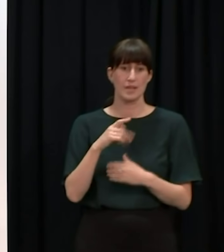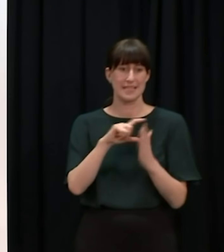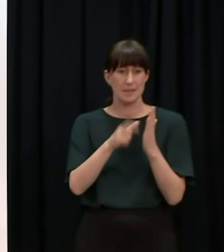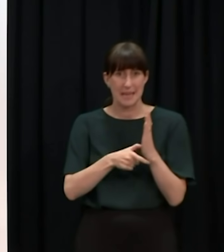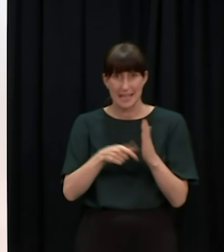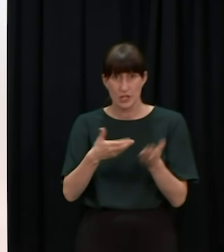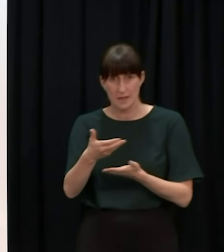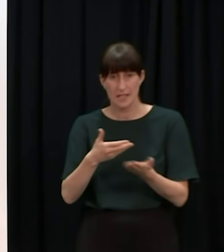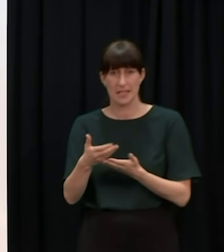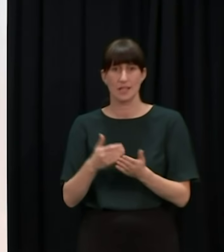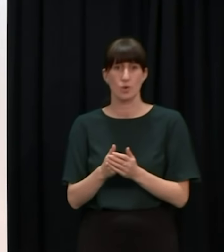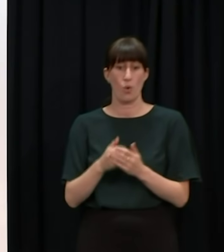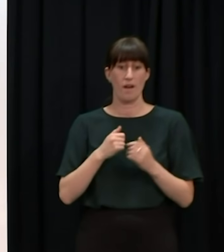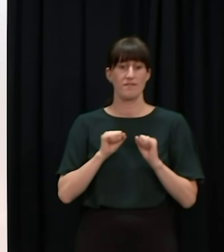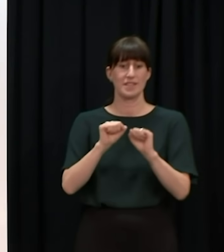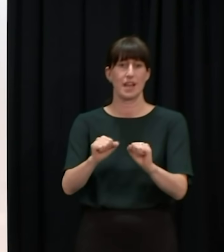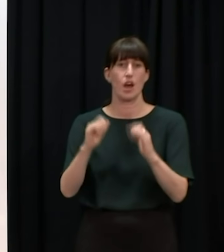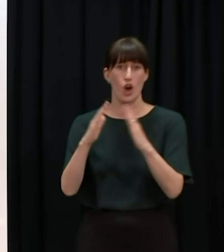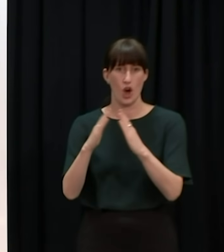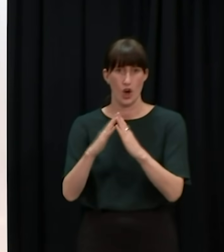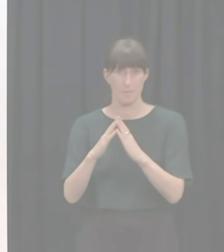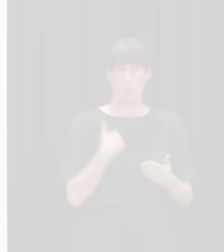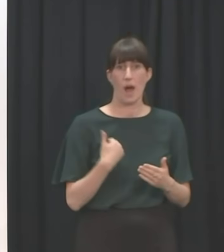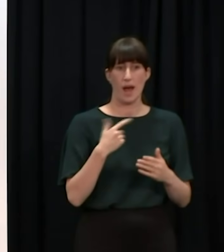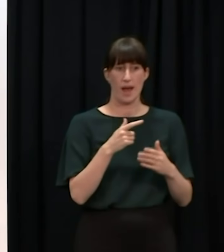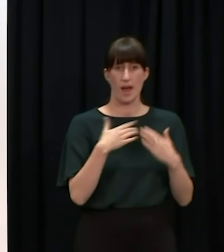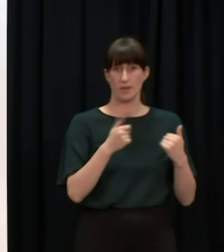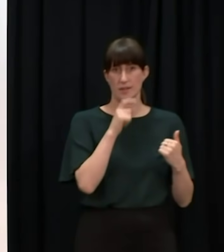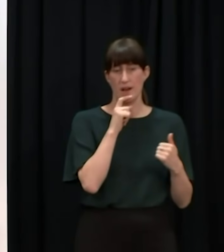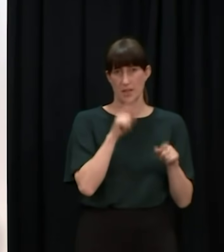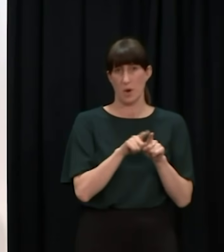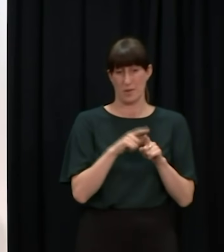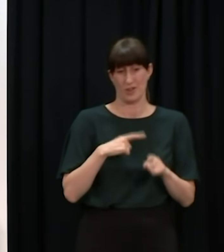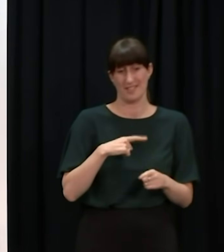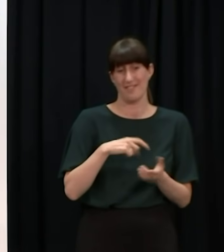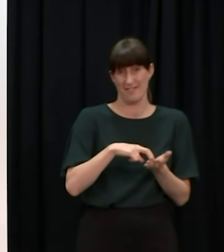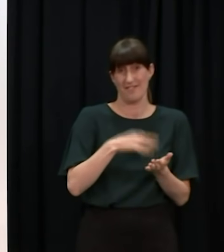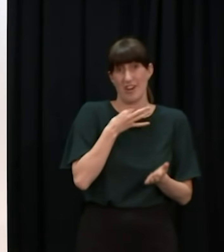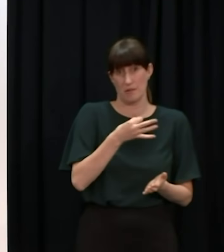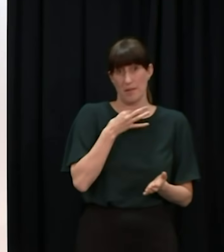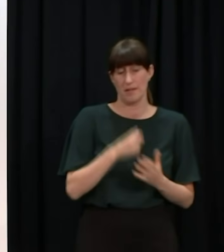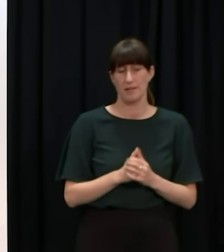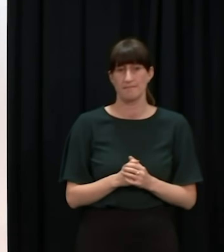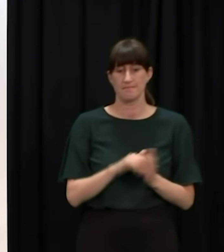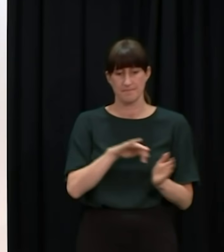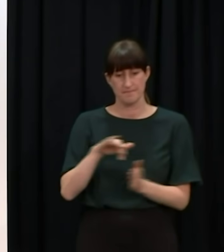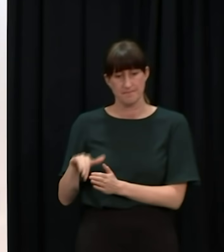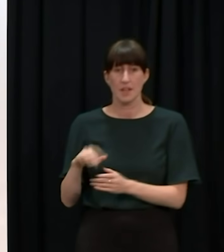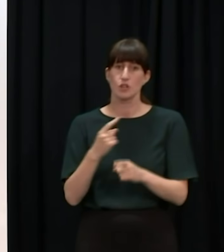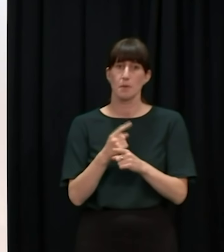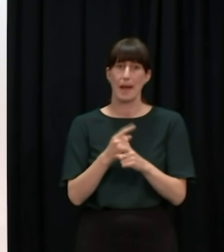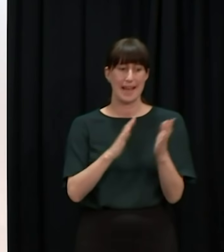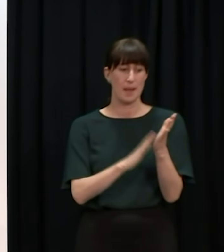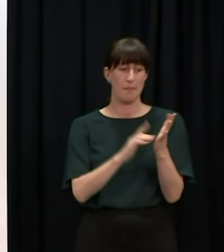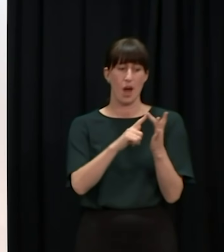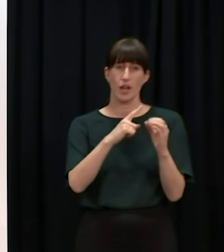community care services. It would require them all to be vaccinated. Turning to MIQ, I can confirm today that the next MIQ room release through